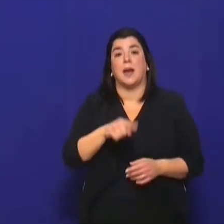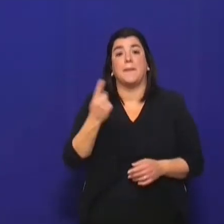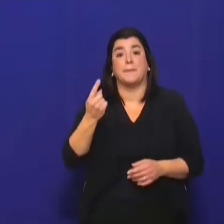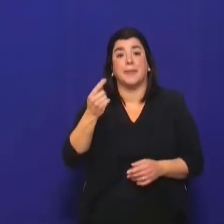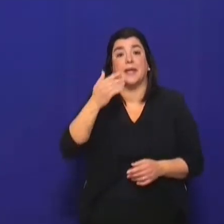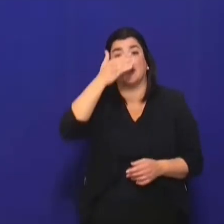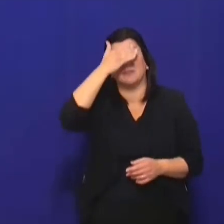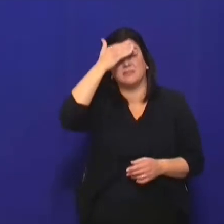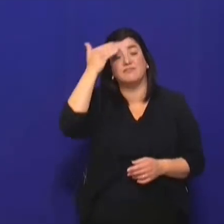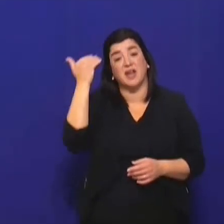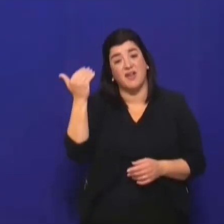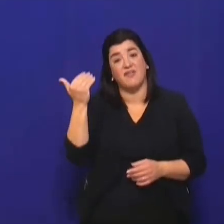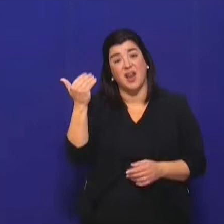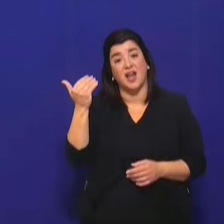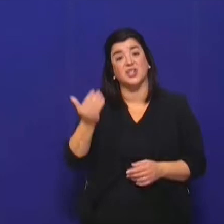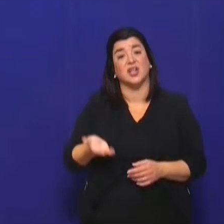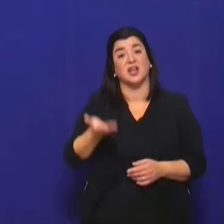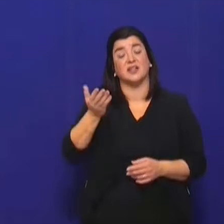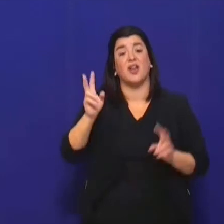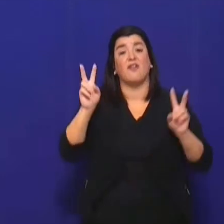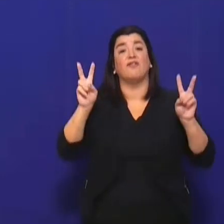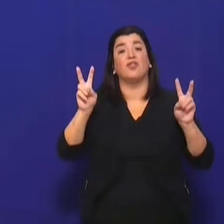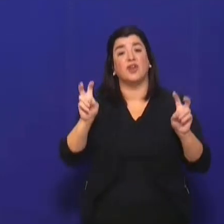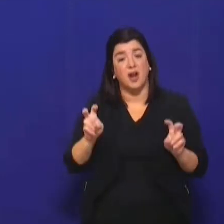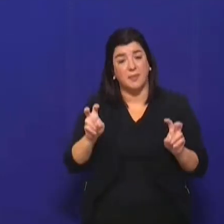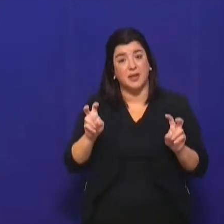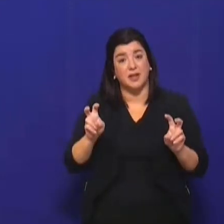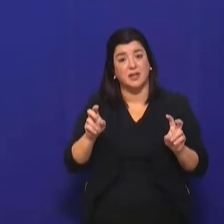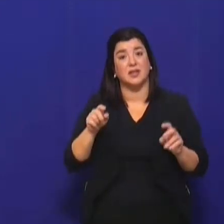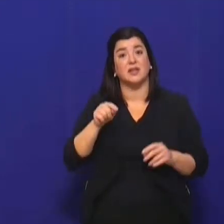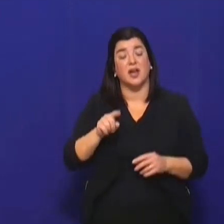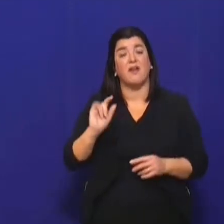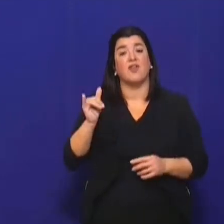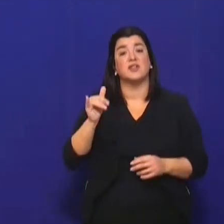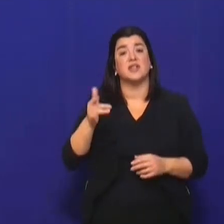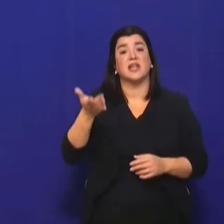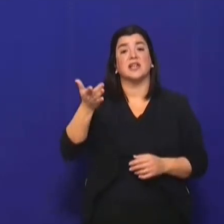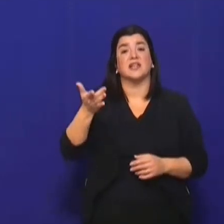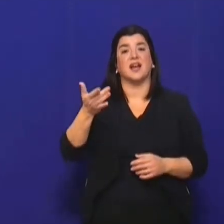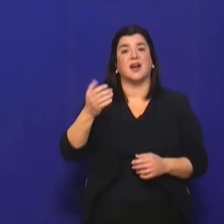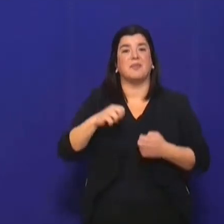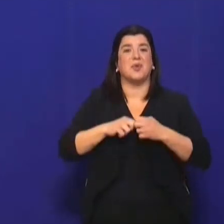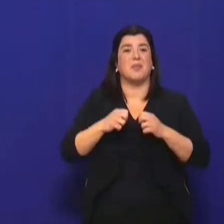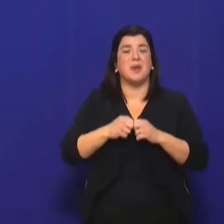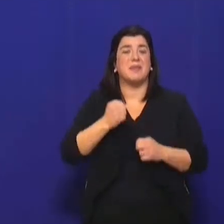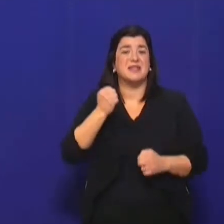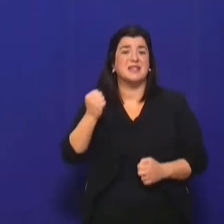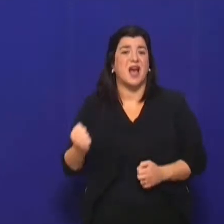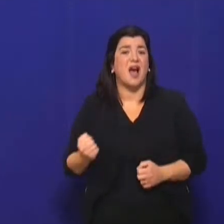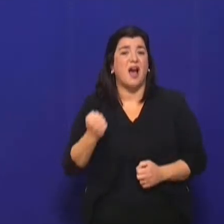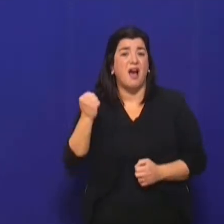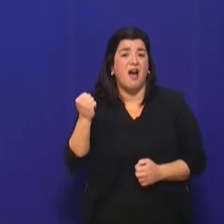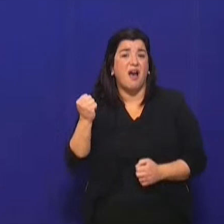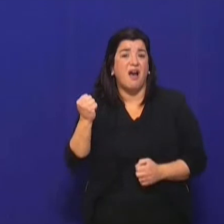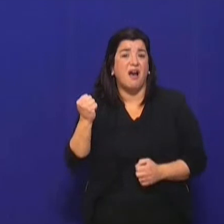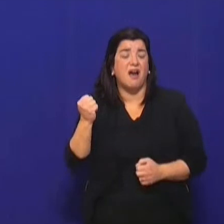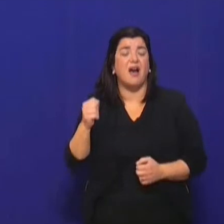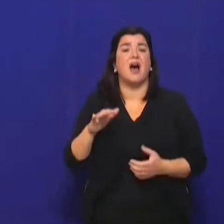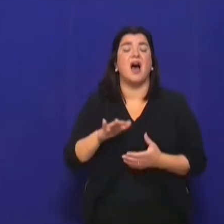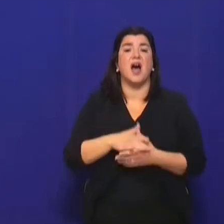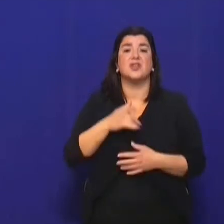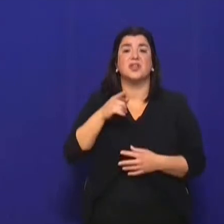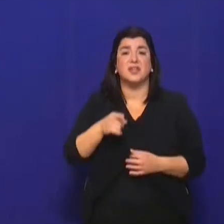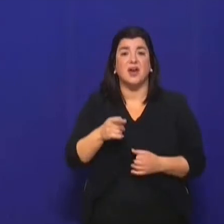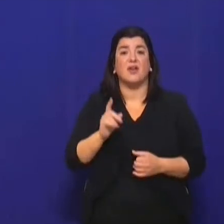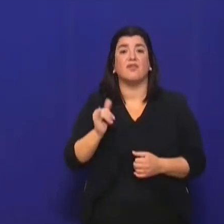jiġu affettwati u iktar dawk in-nies li huma jista' jkollhom komplikazzjonijiet jiġu affettwati għaliex imbagħad ikollok nies